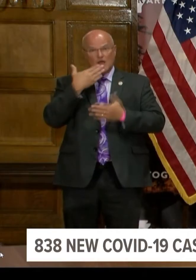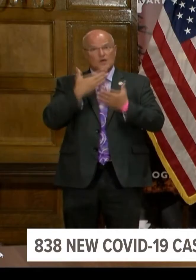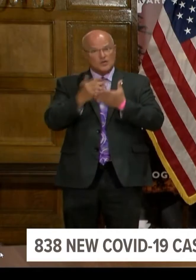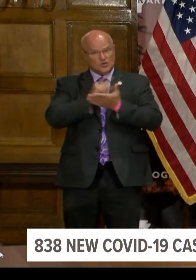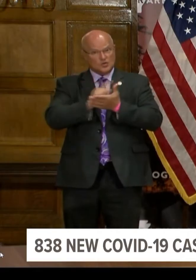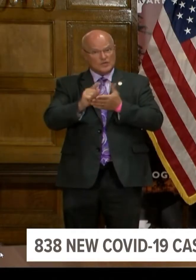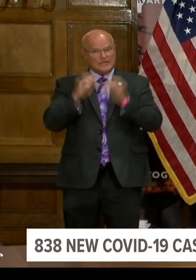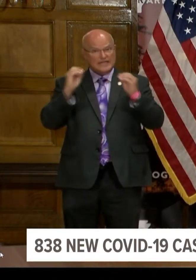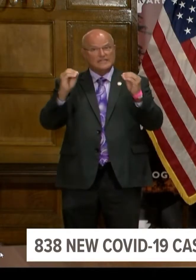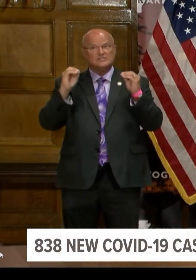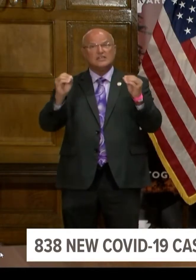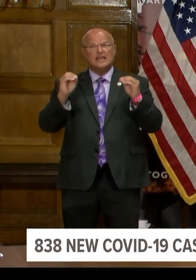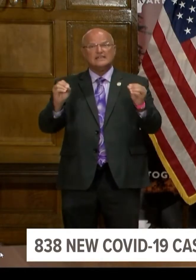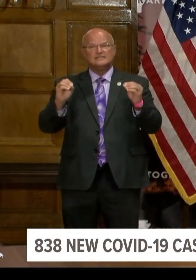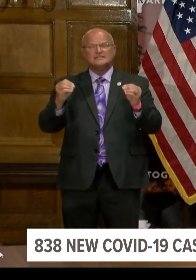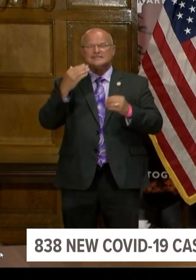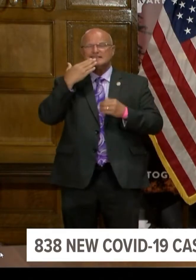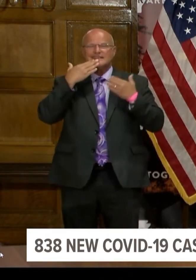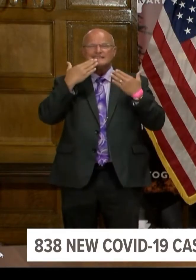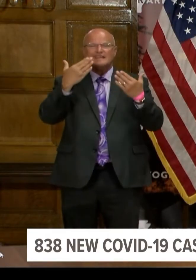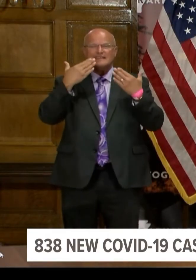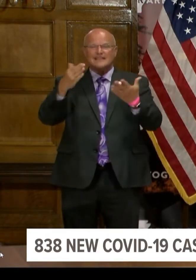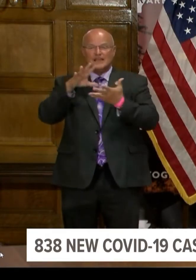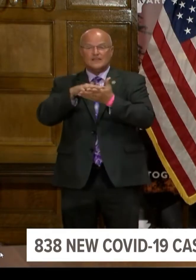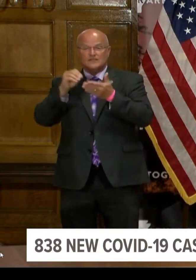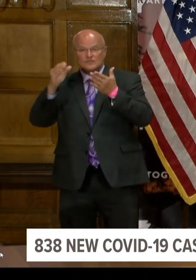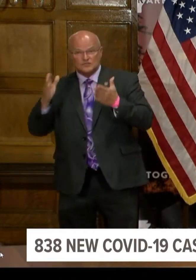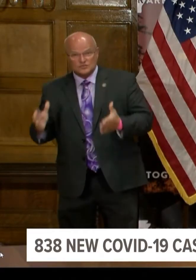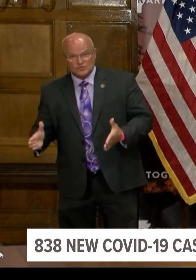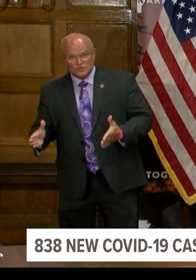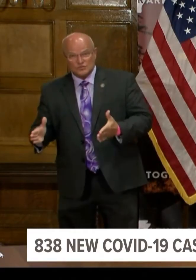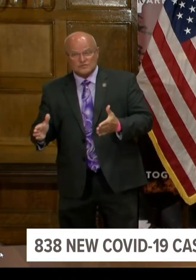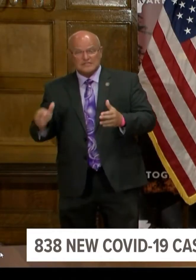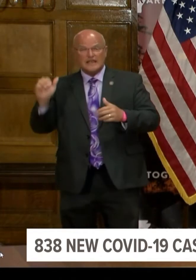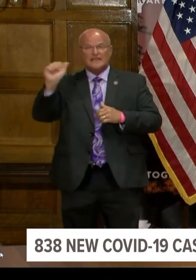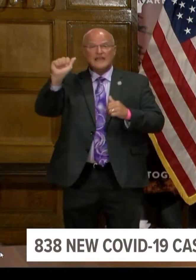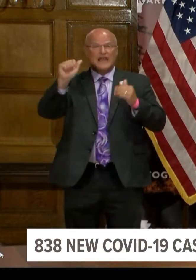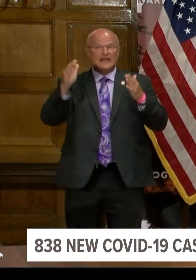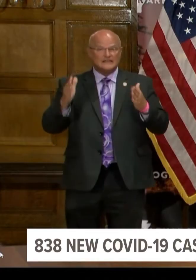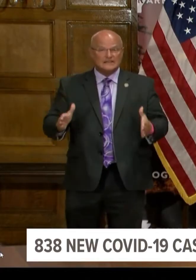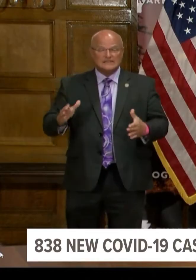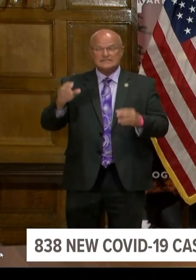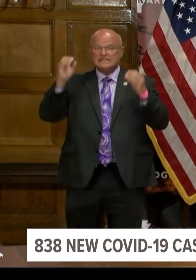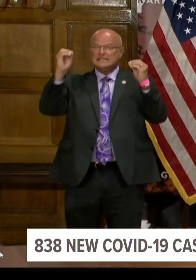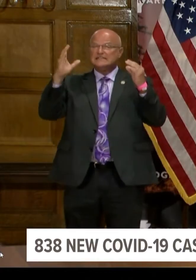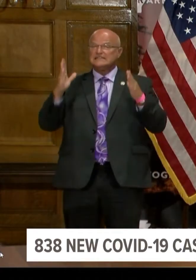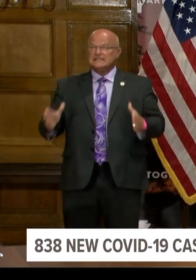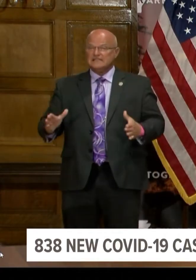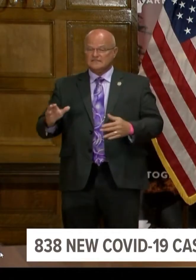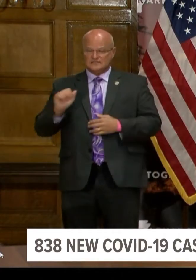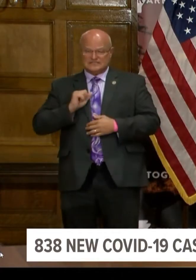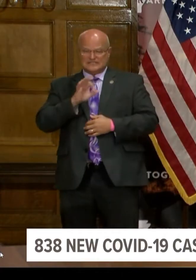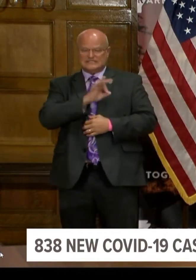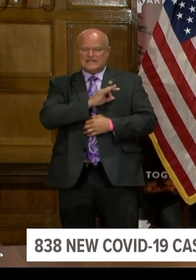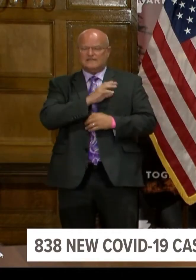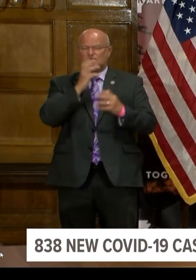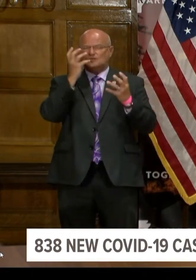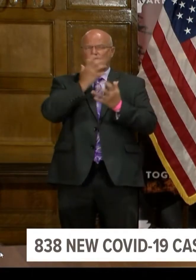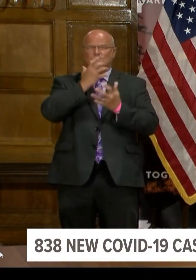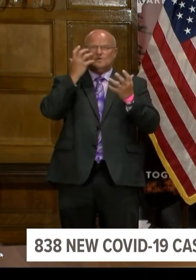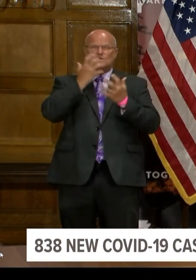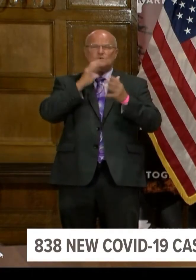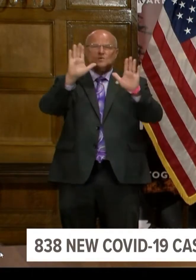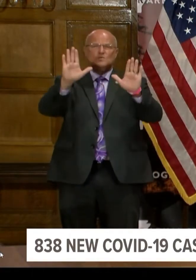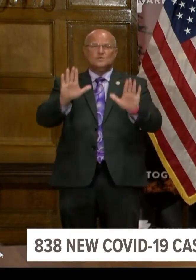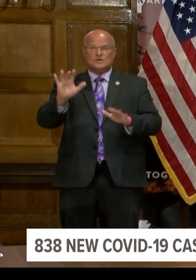in education. And I want to thank all the students, the athletes, the teachers, and the staff who've done a remarkable